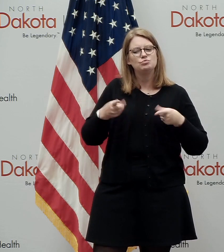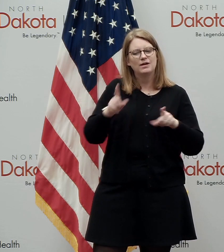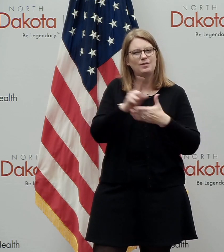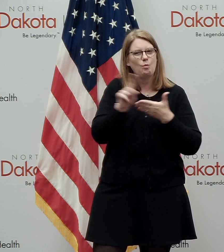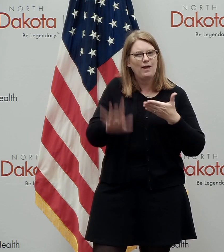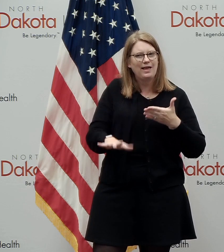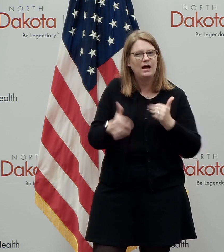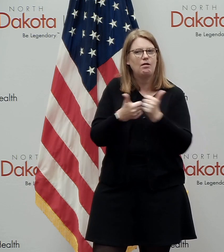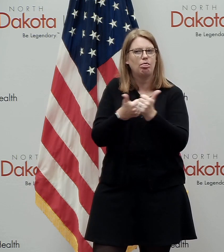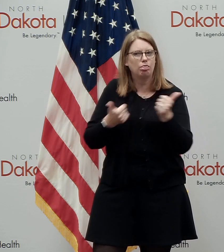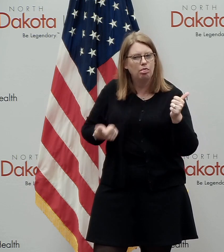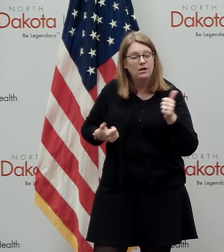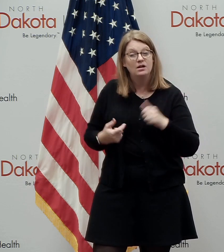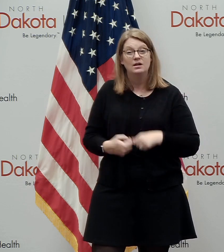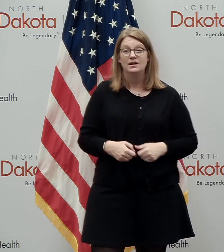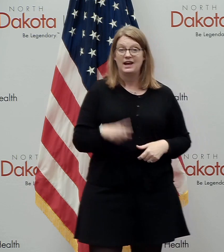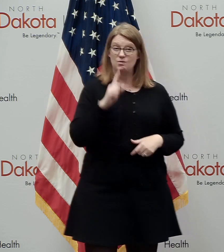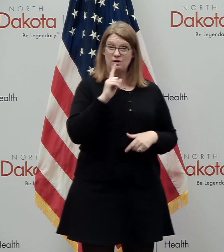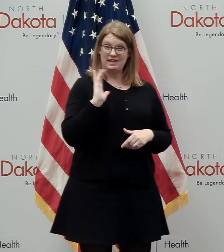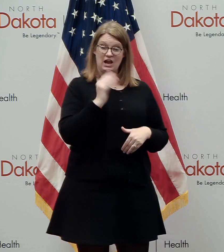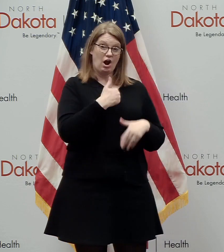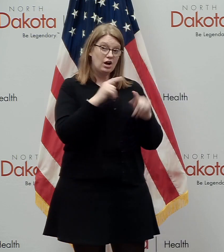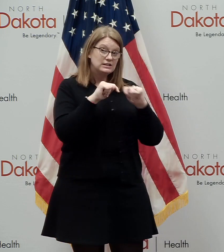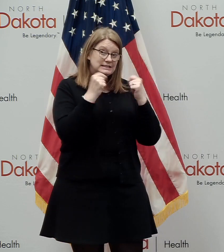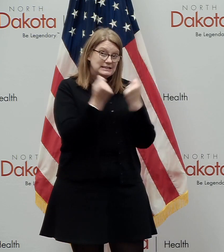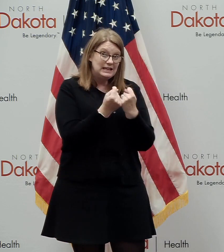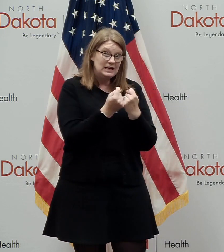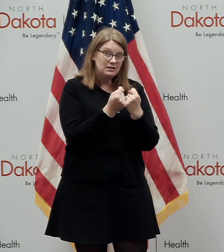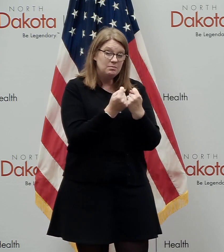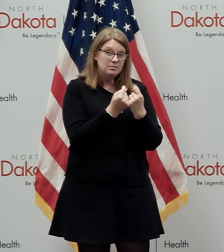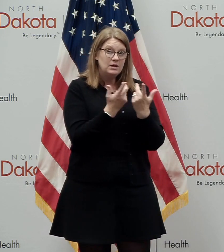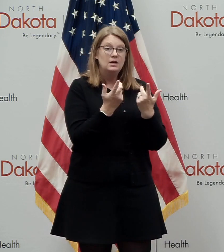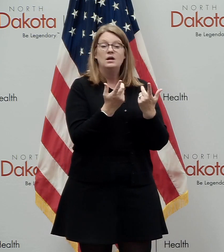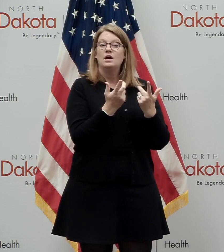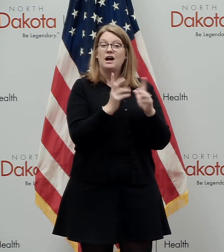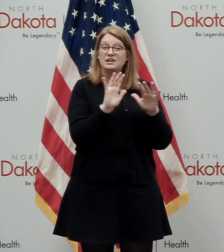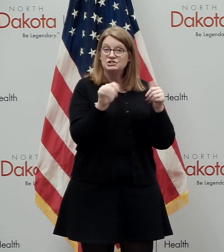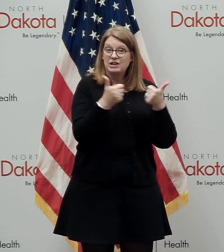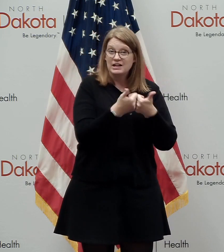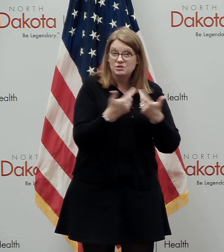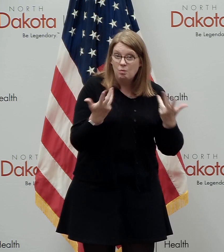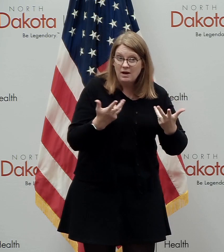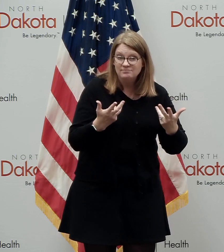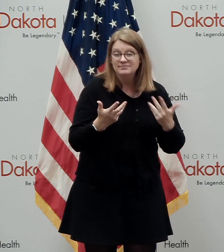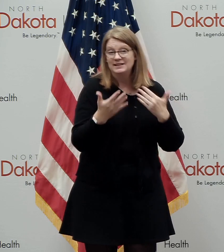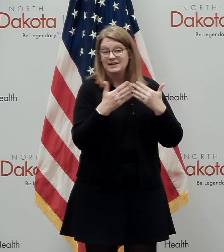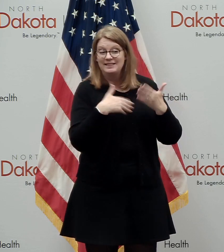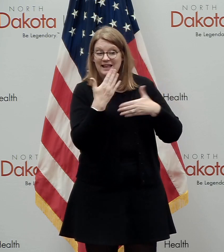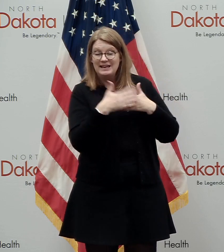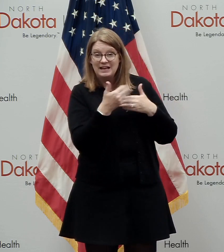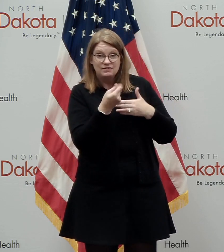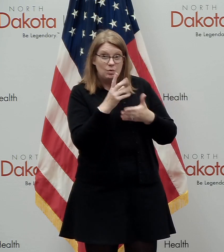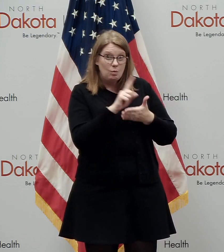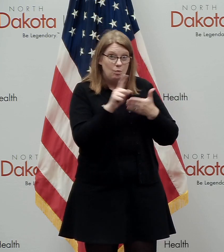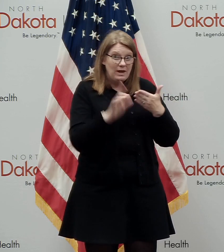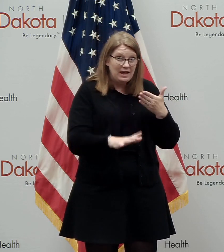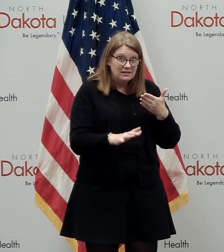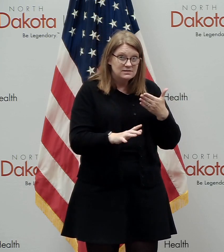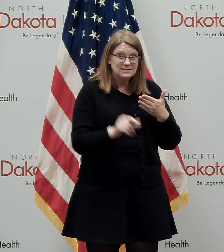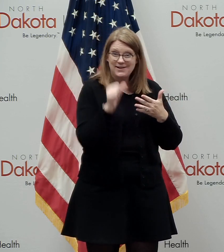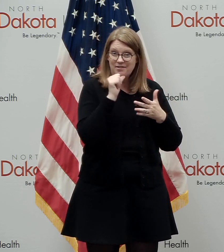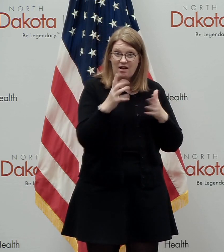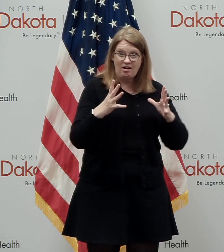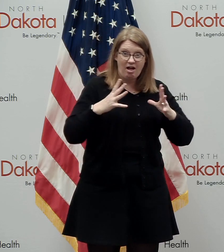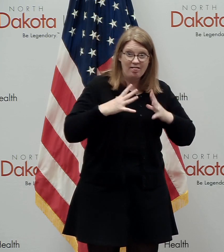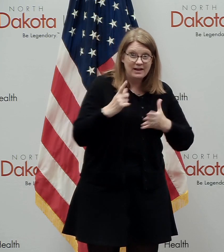have challenged our team today as we head into next weekend and the weekends going forward that are not holiday weekends, that while we do see a dip on weekends, we are